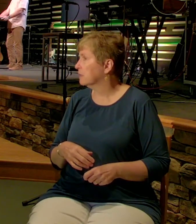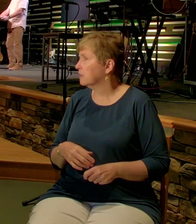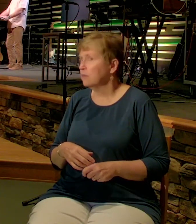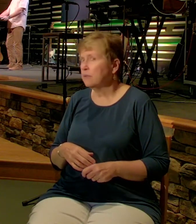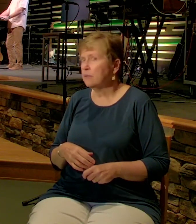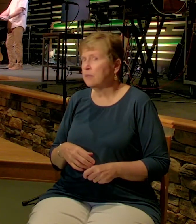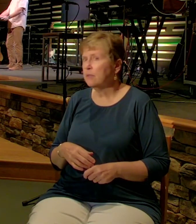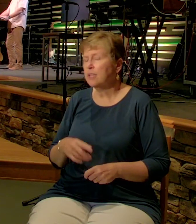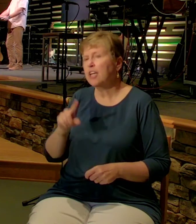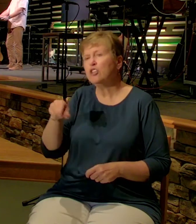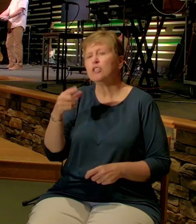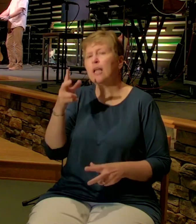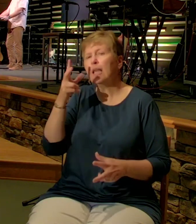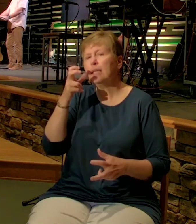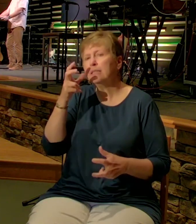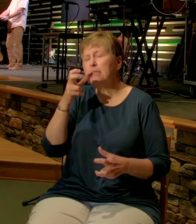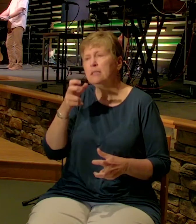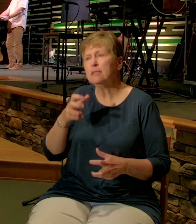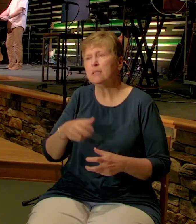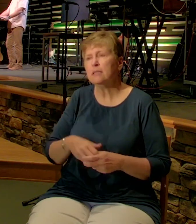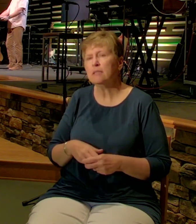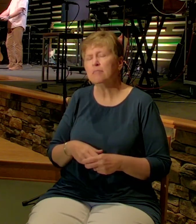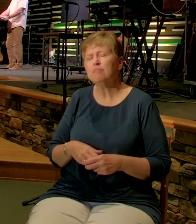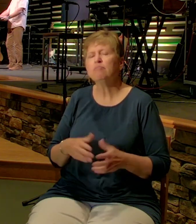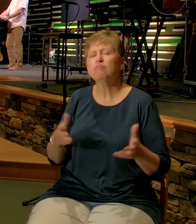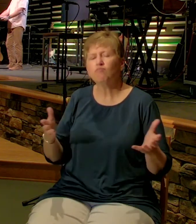He just listened. He goes, "That's okay."